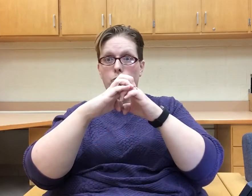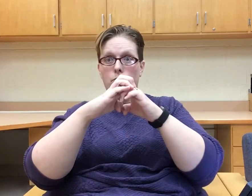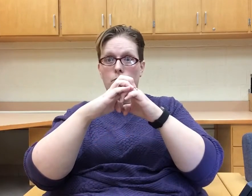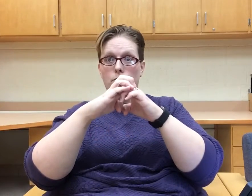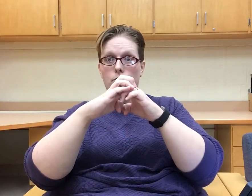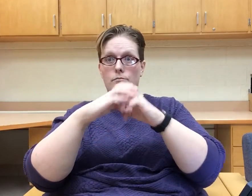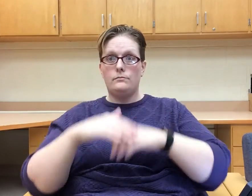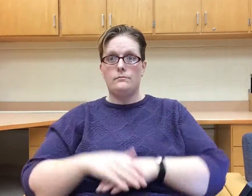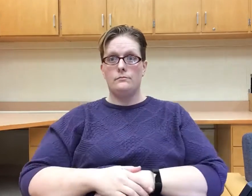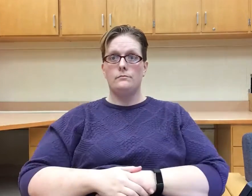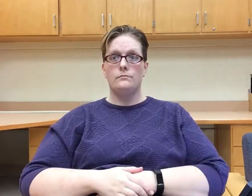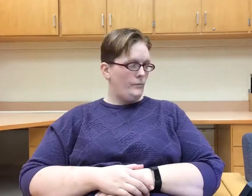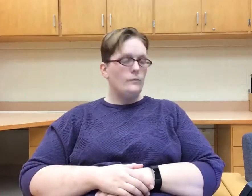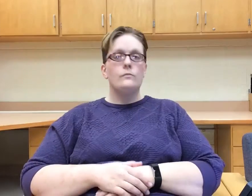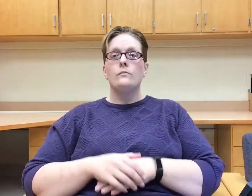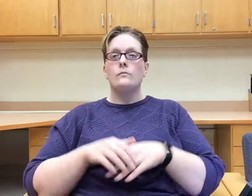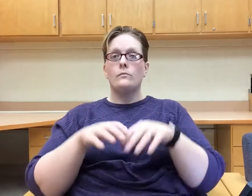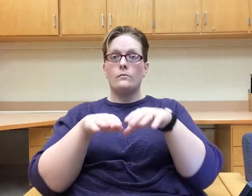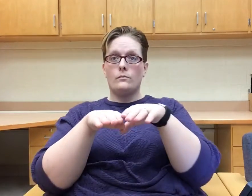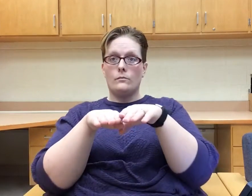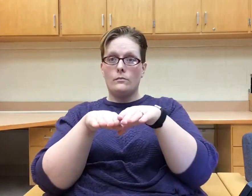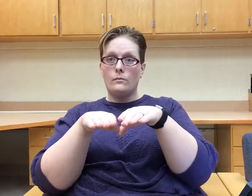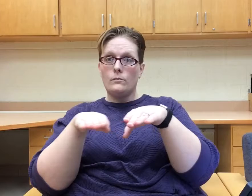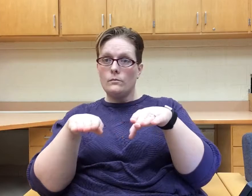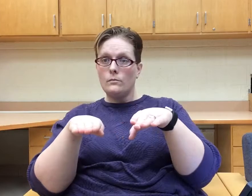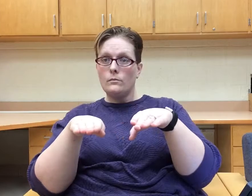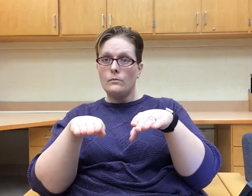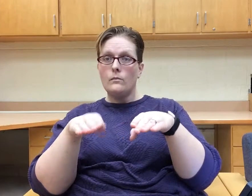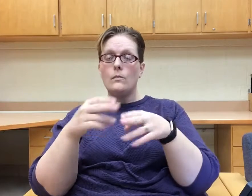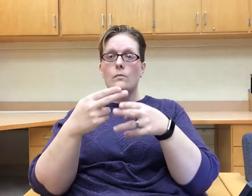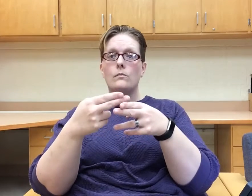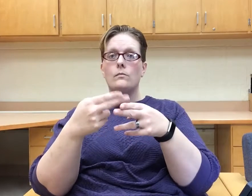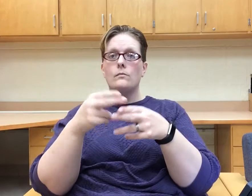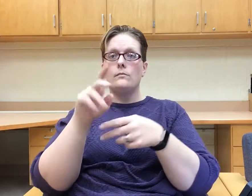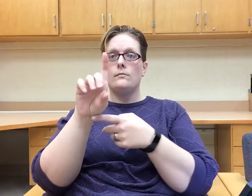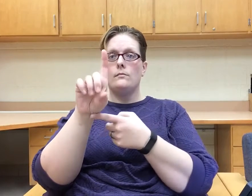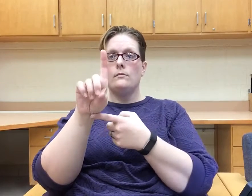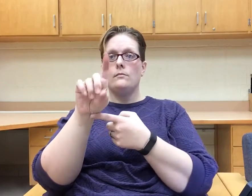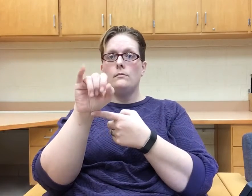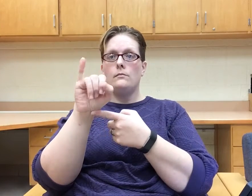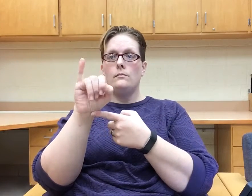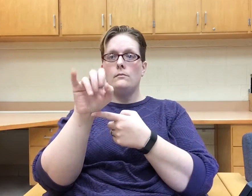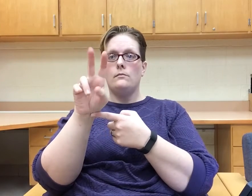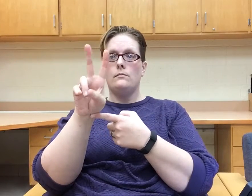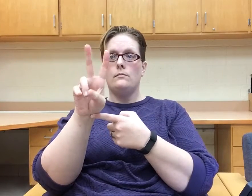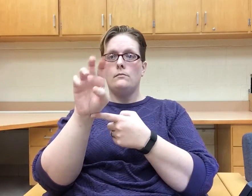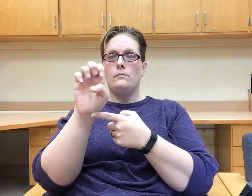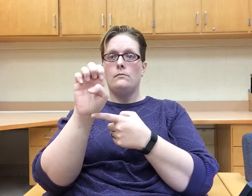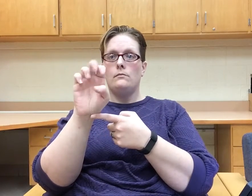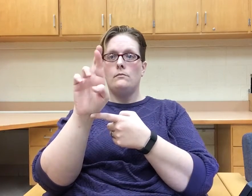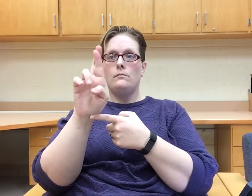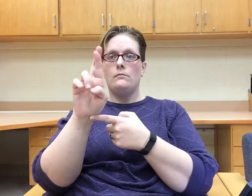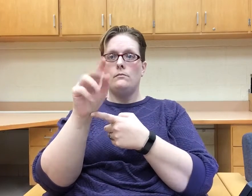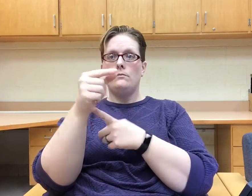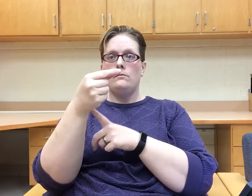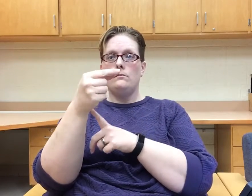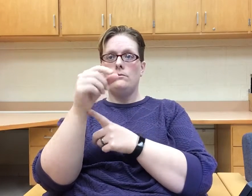make mountains or ridges. And then when they're separating, they're called